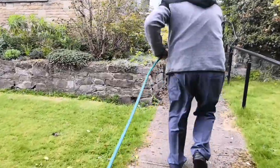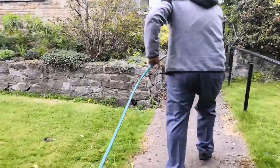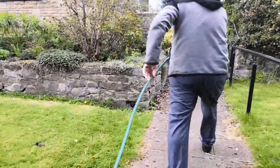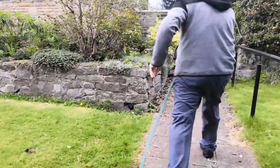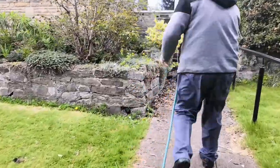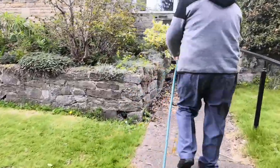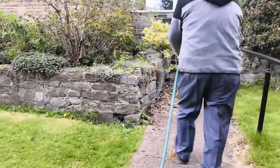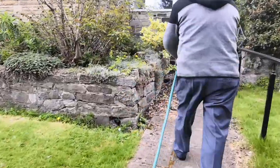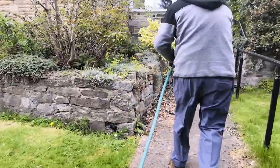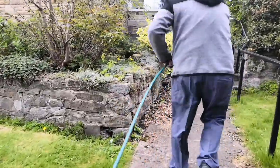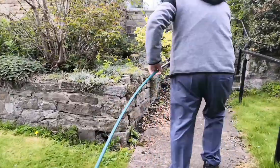You are branches,